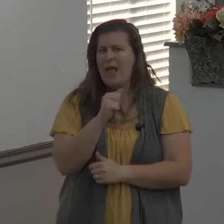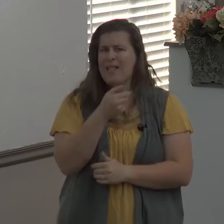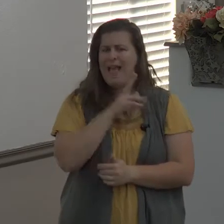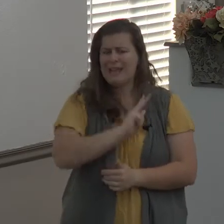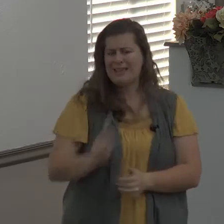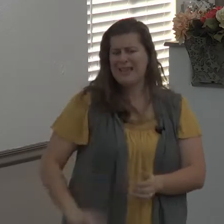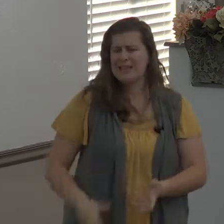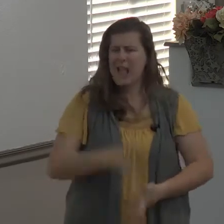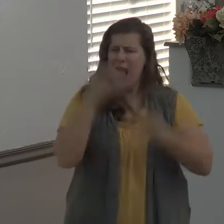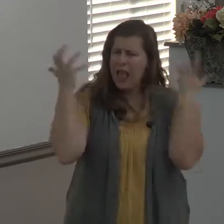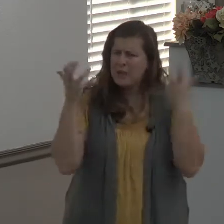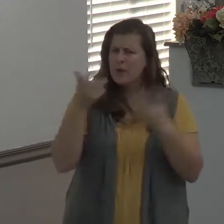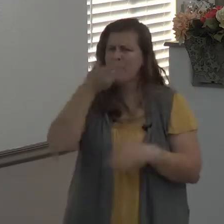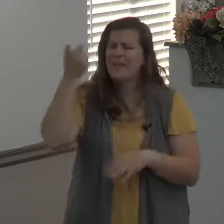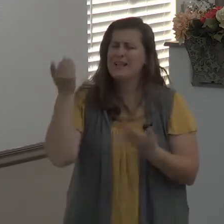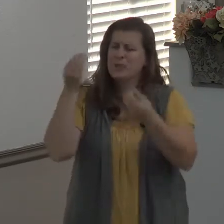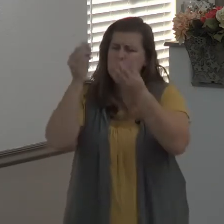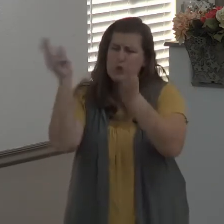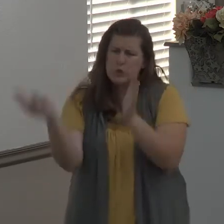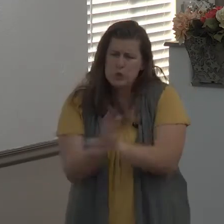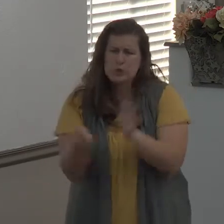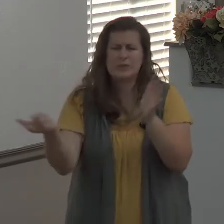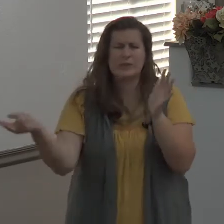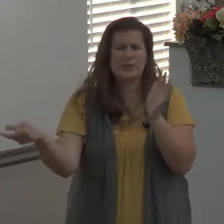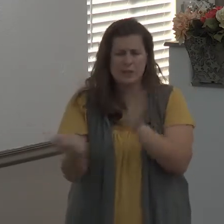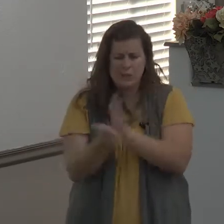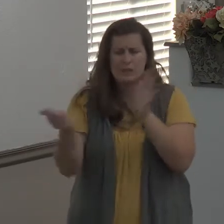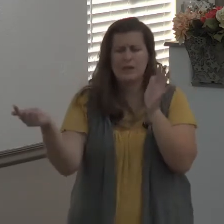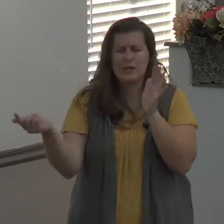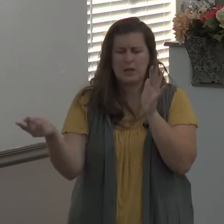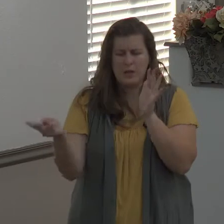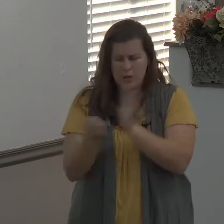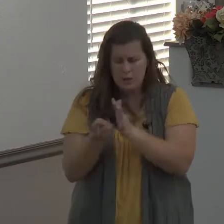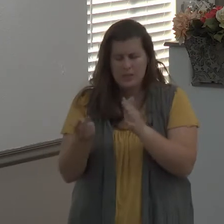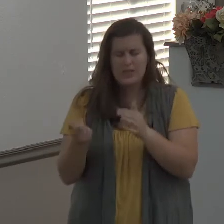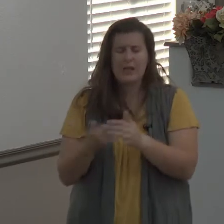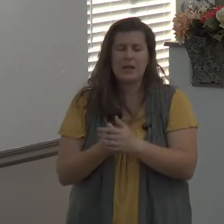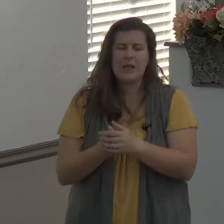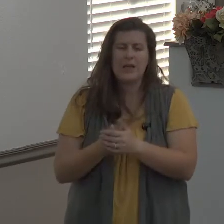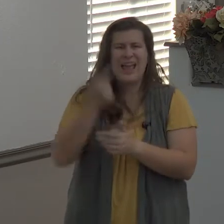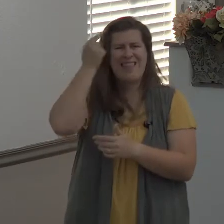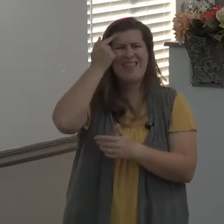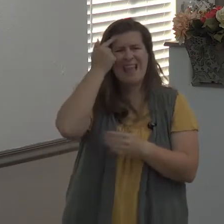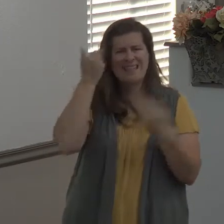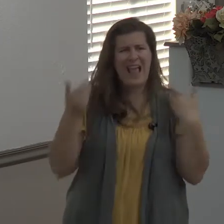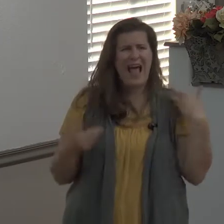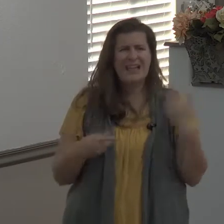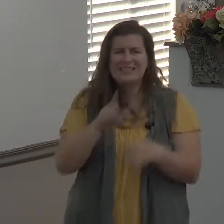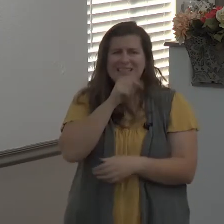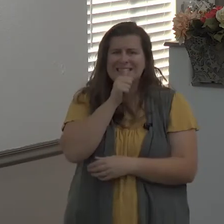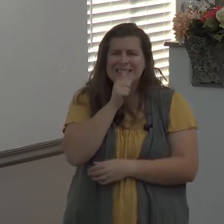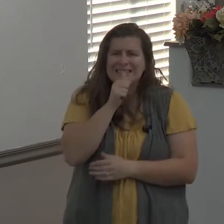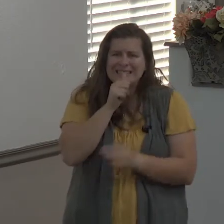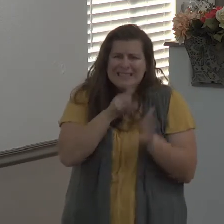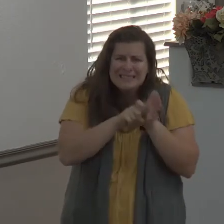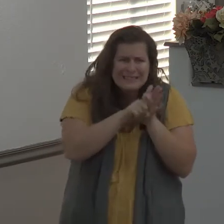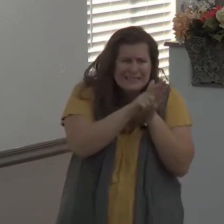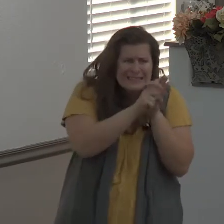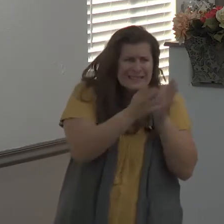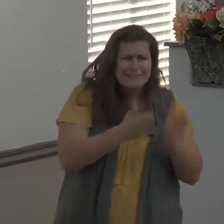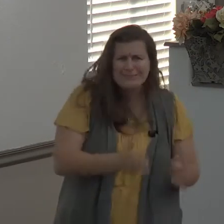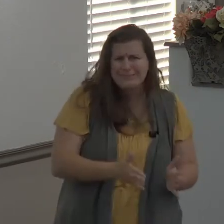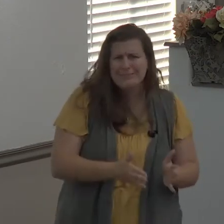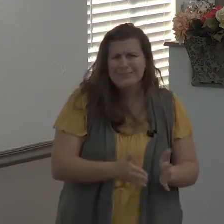the king of Syria. The king of Syria is getting hot because he keeps losing every battle. Because he thinks that there's a spy in his